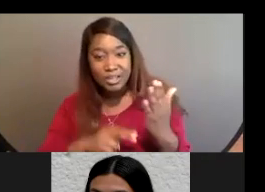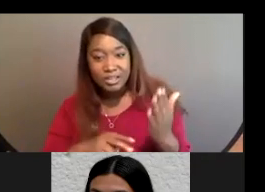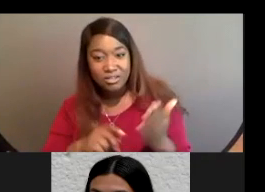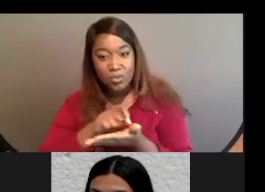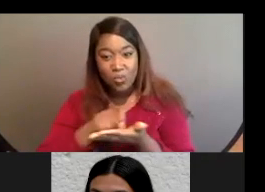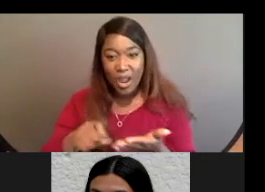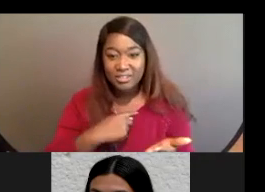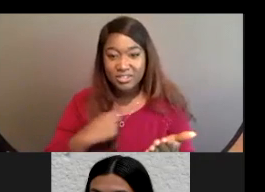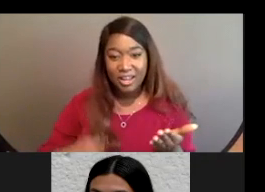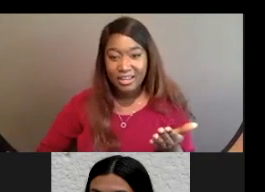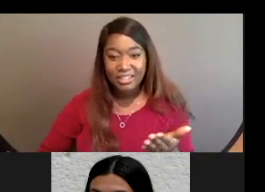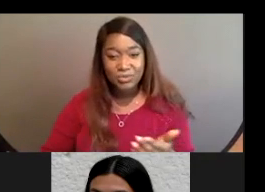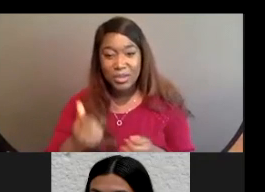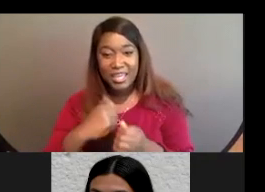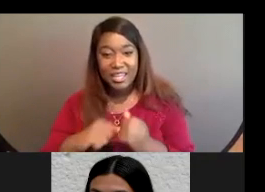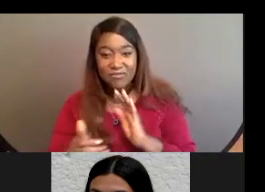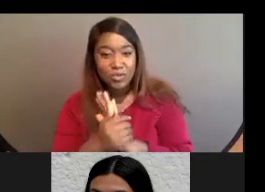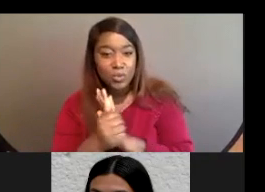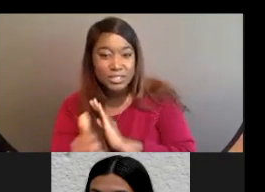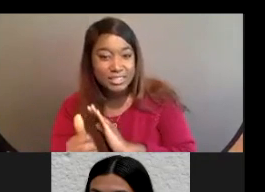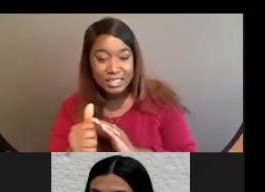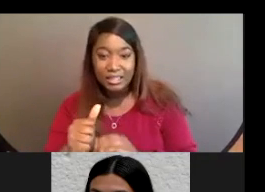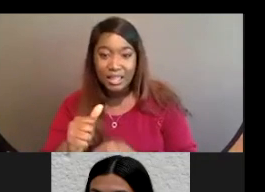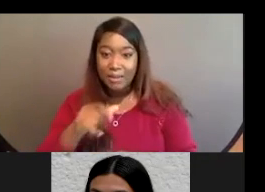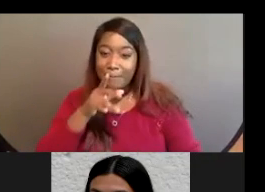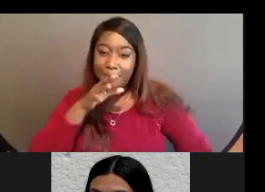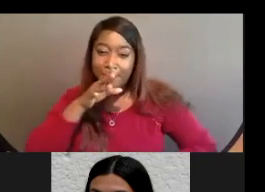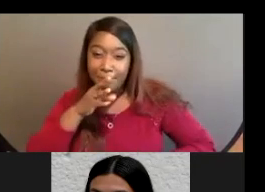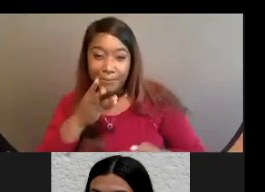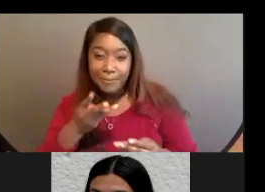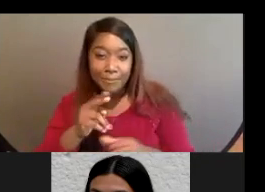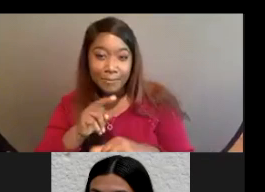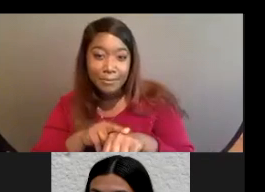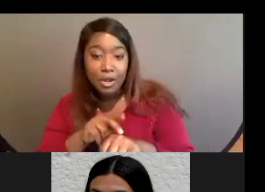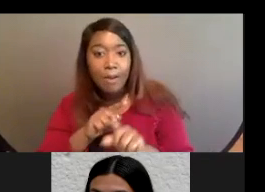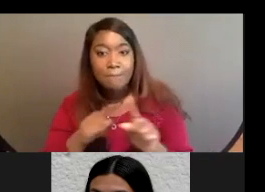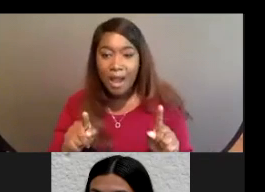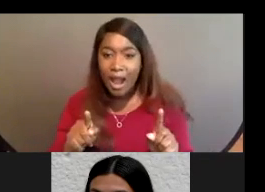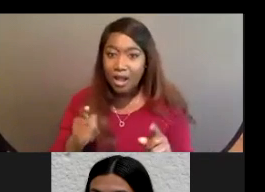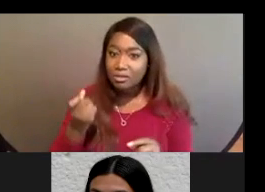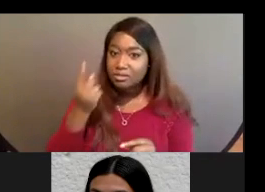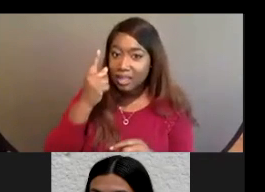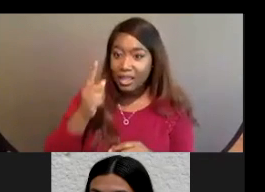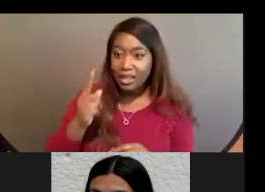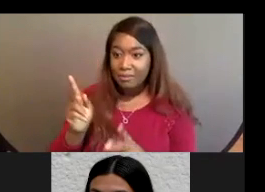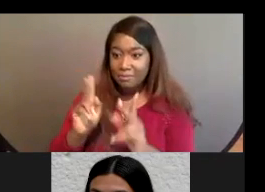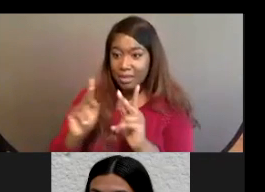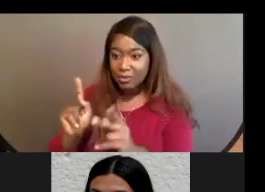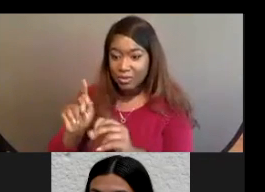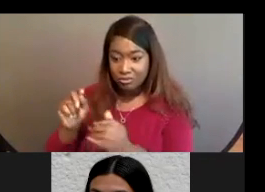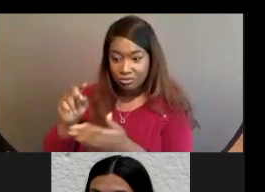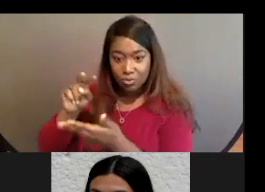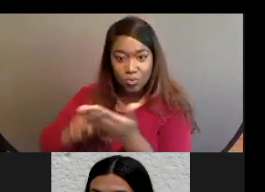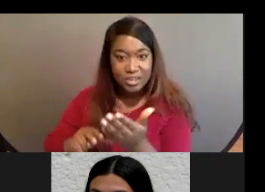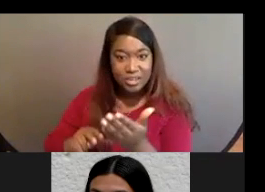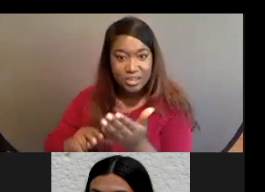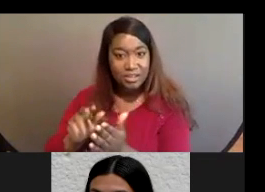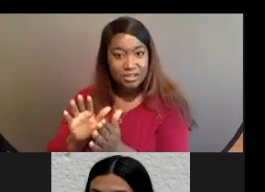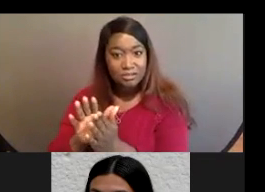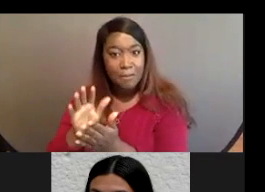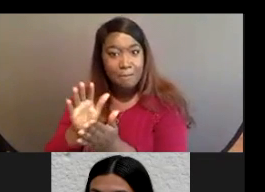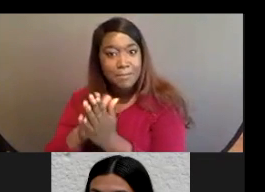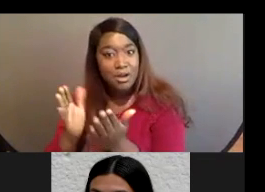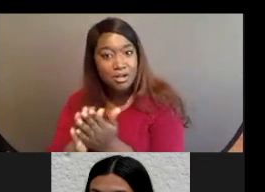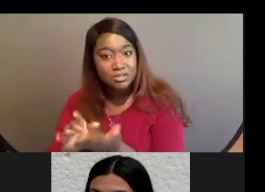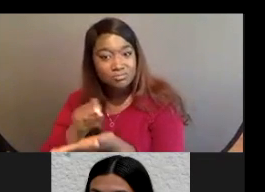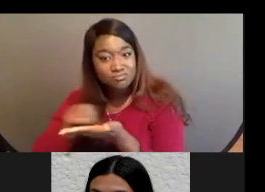I look at, you know, my teachers from China who have been reading these books and can read books that I can't access in the language.